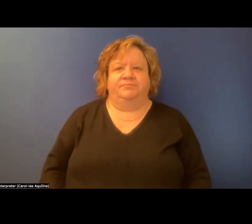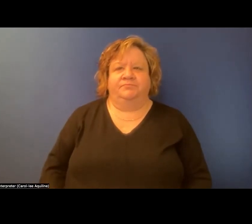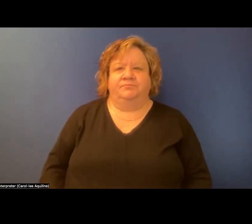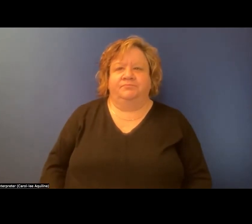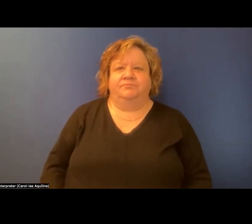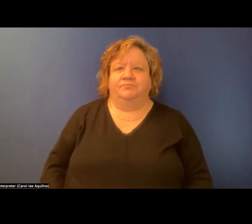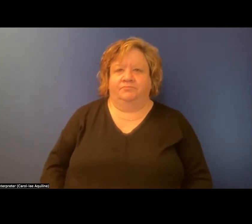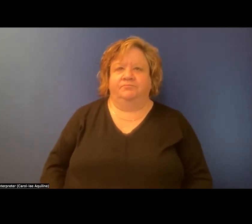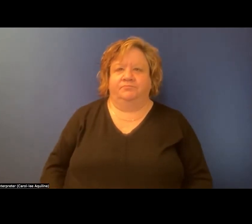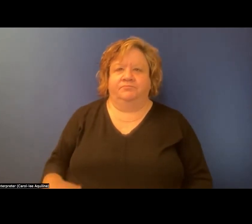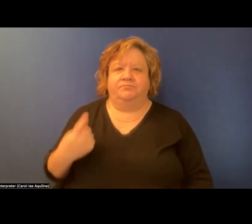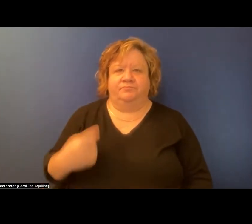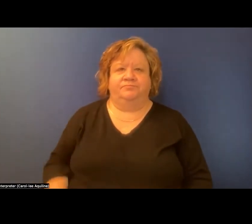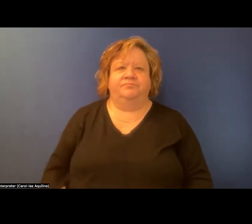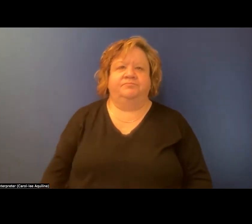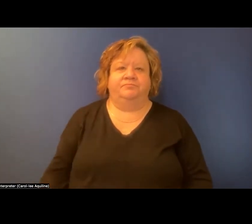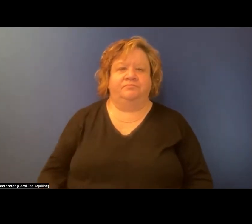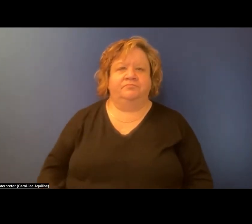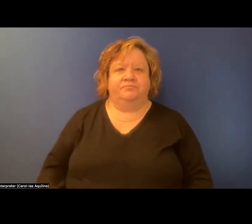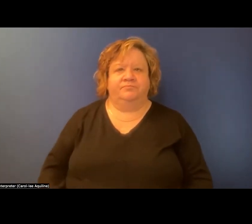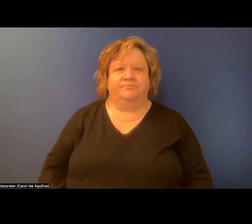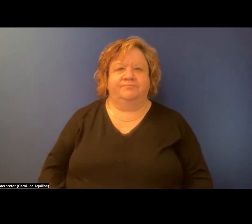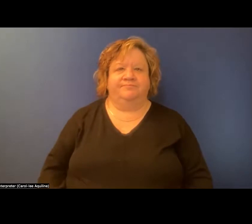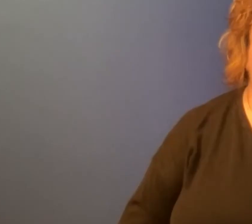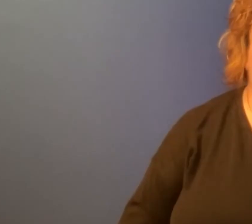Thank you, Ambassador Jan.